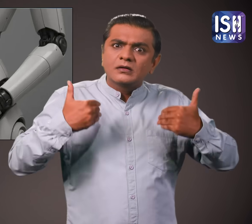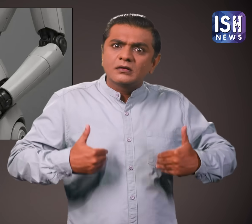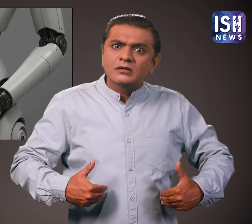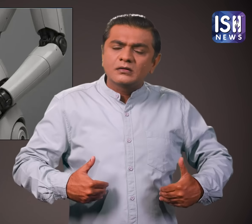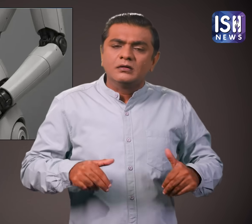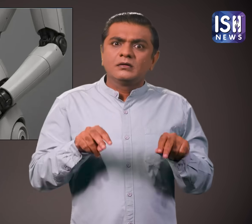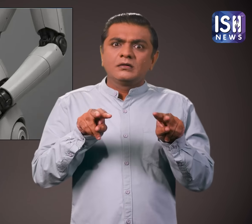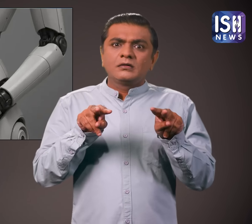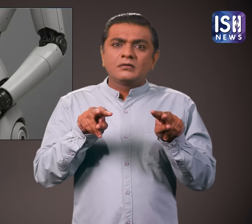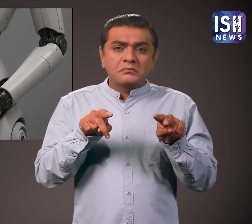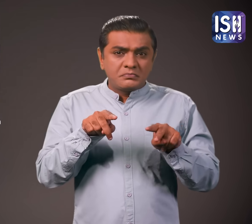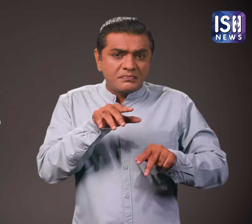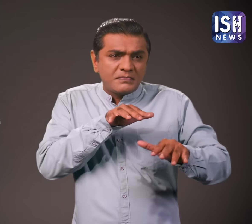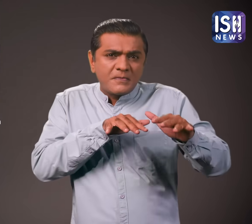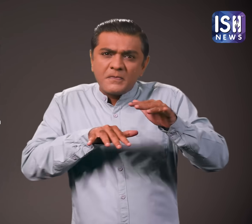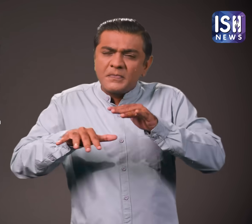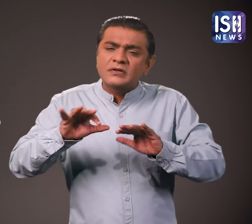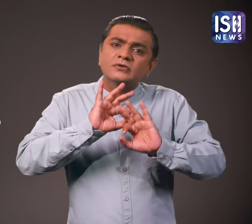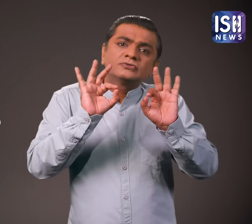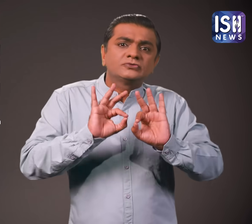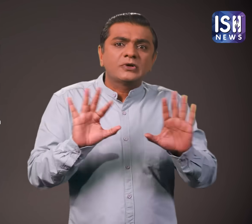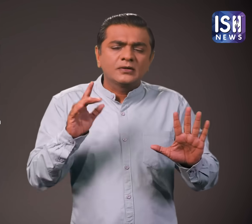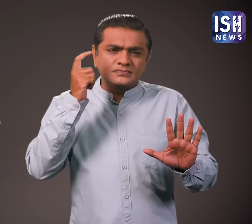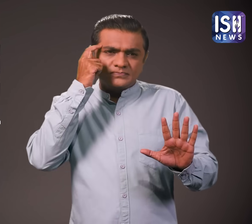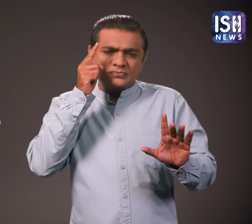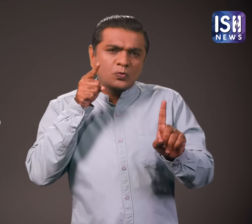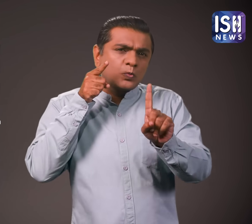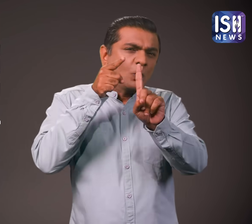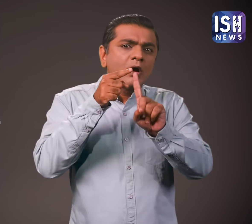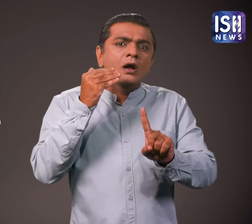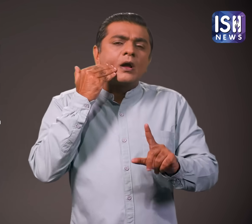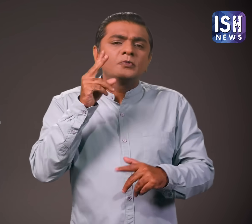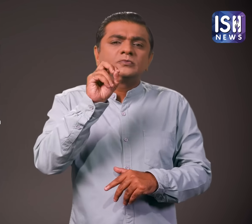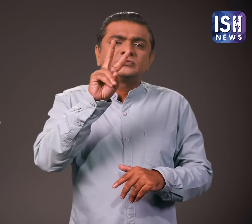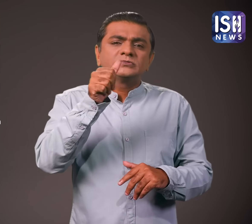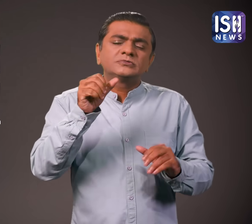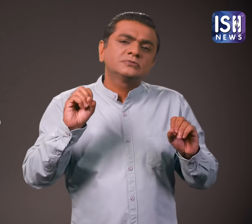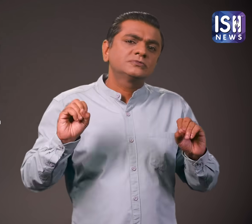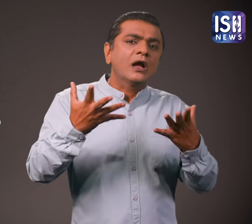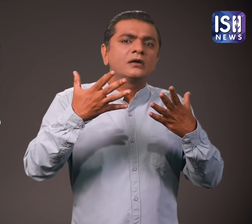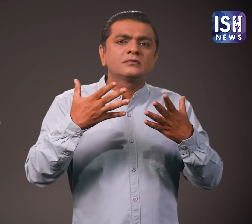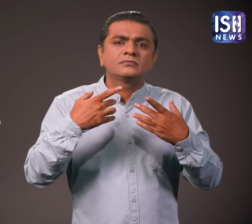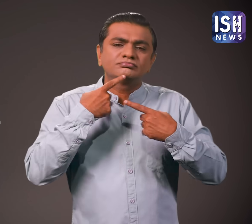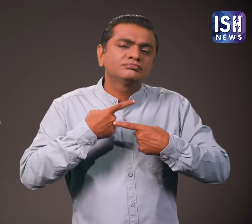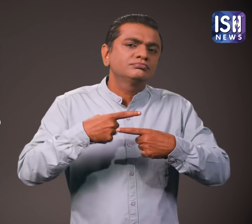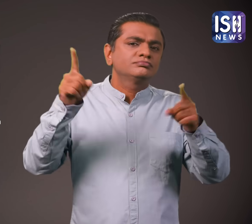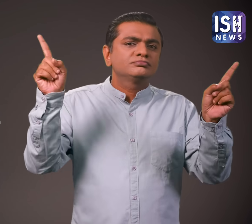Shocking! The plan is finalized and it was announced that the prototype is scheduled to be launched in 2026.